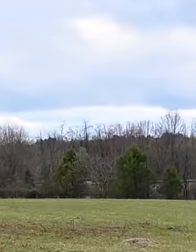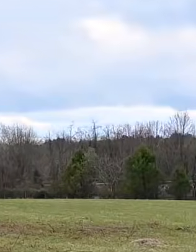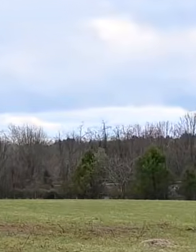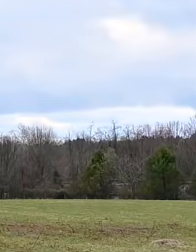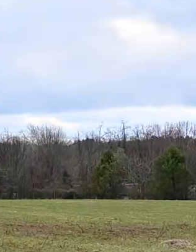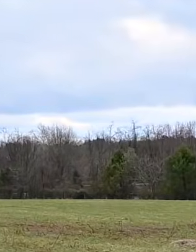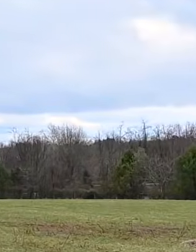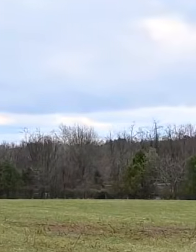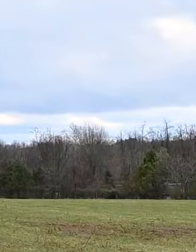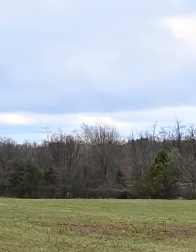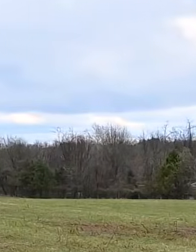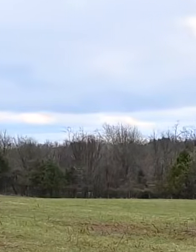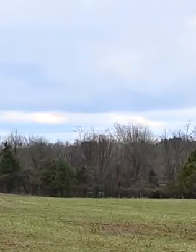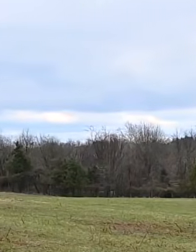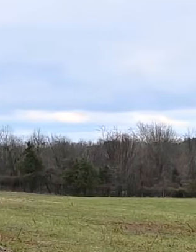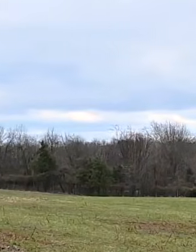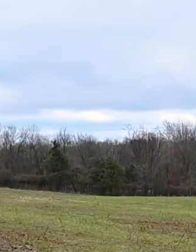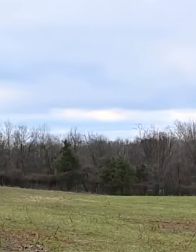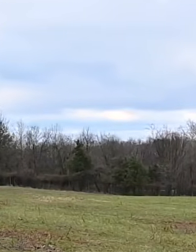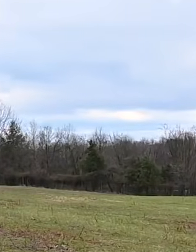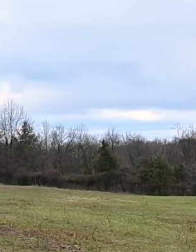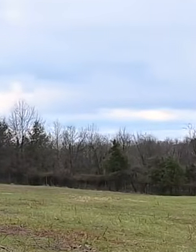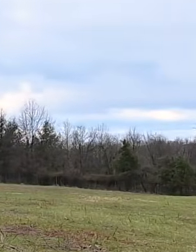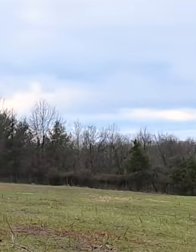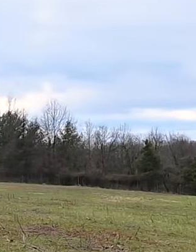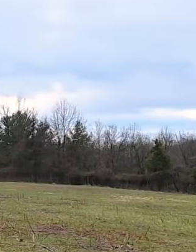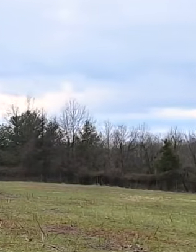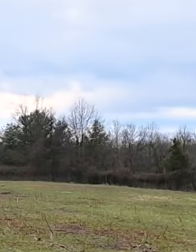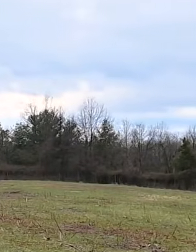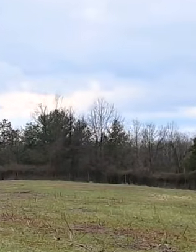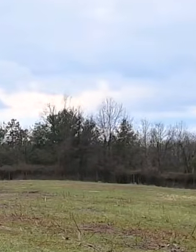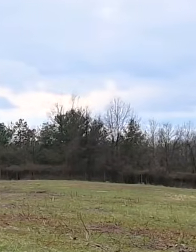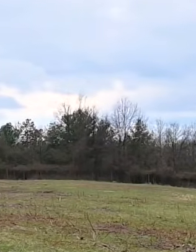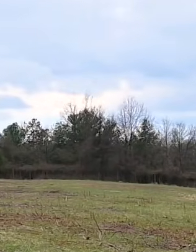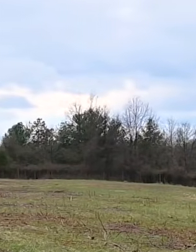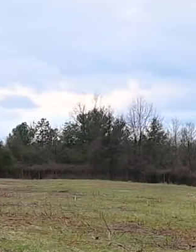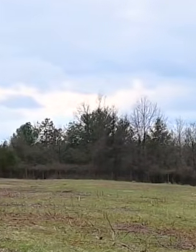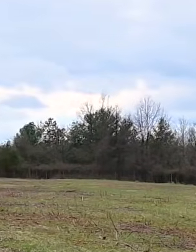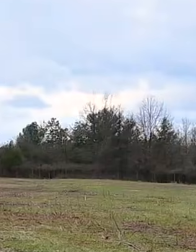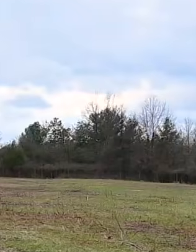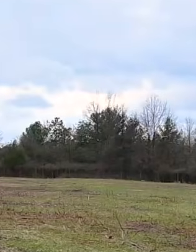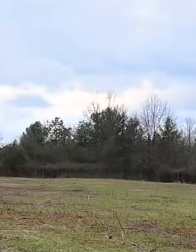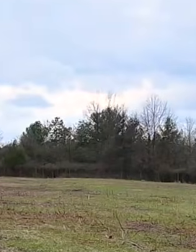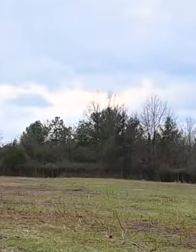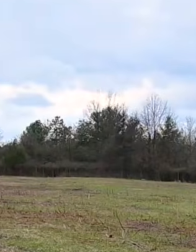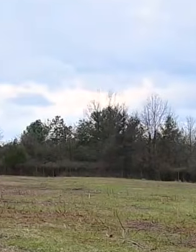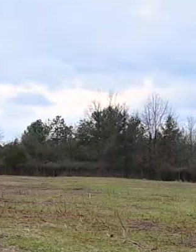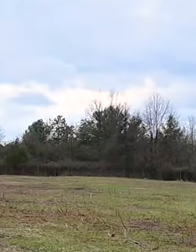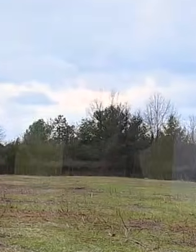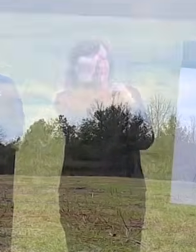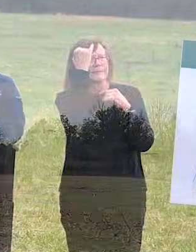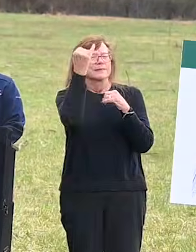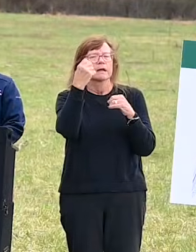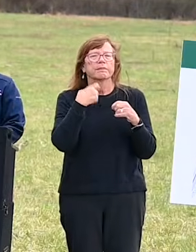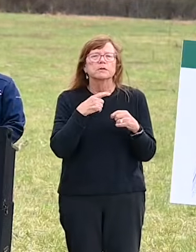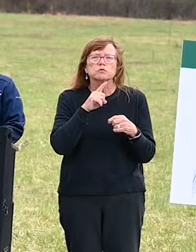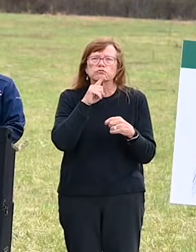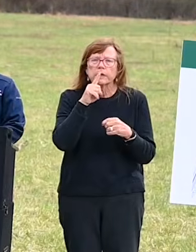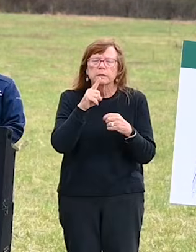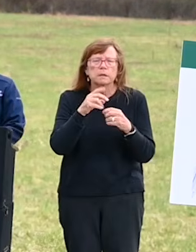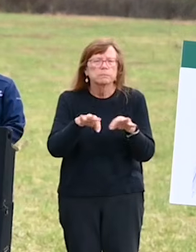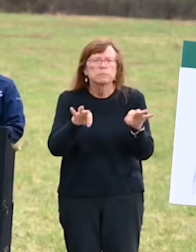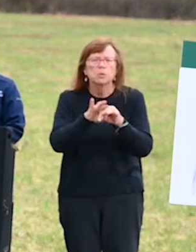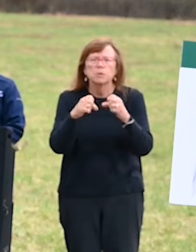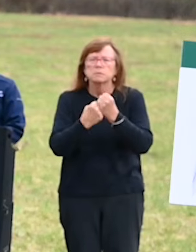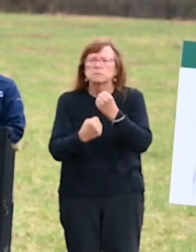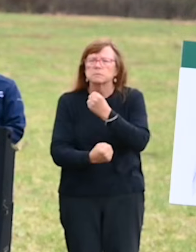community well-being. These are not just ideals, they are essential building blocks for a strong and thriving community. At CAC,